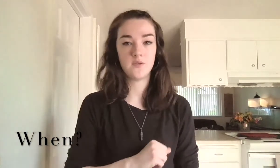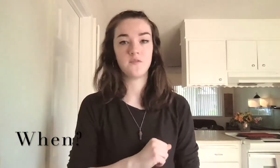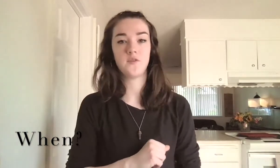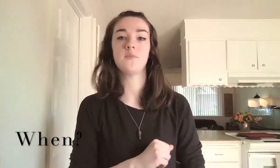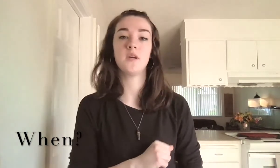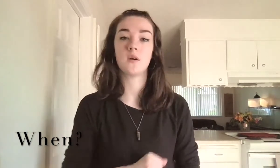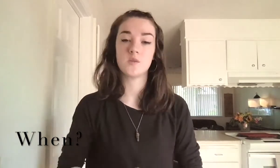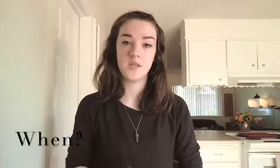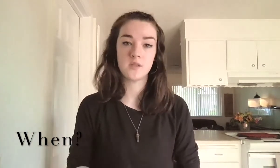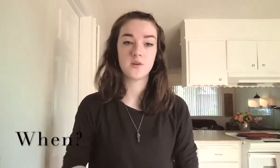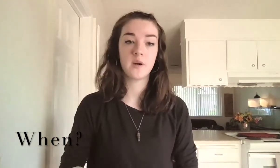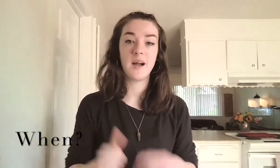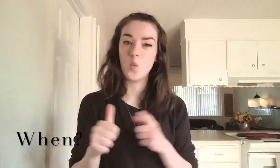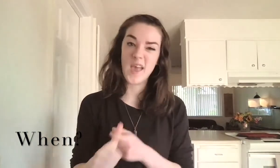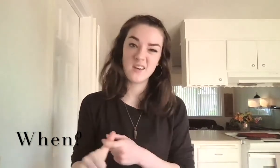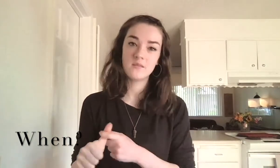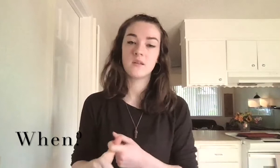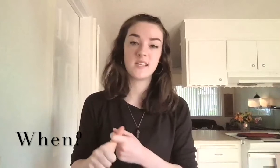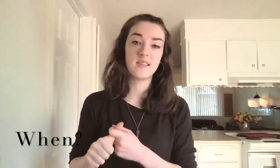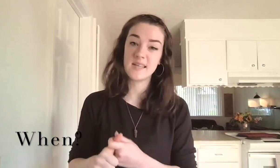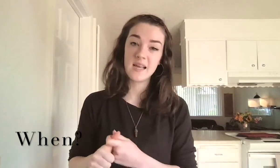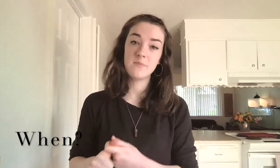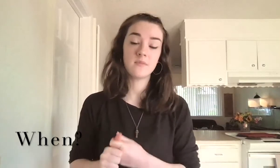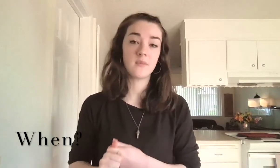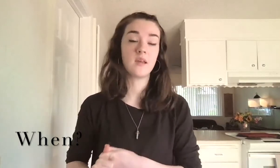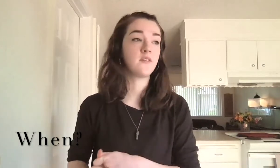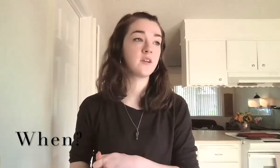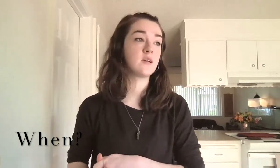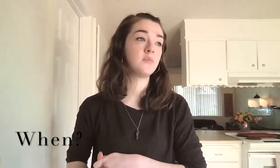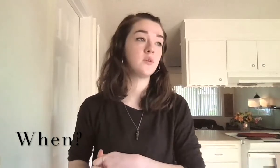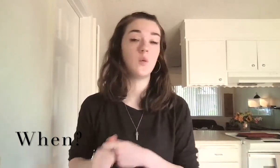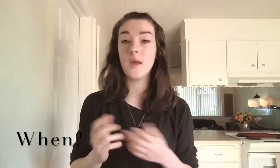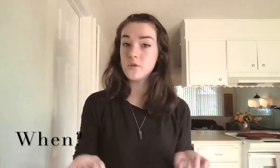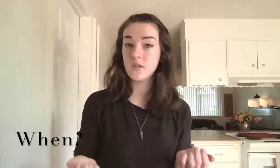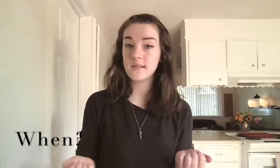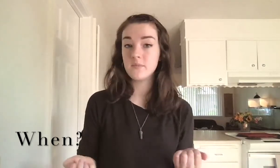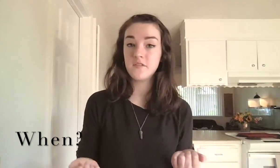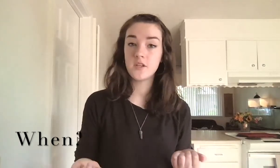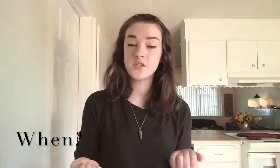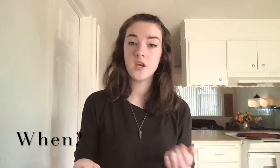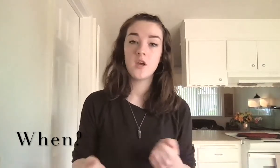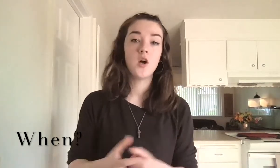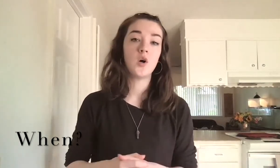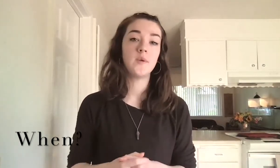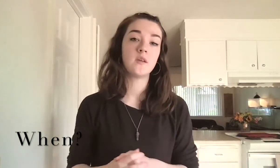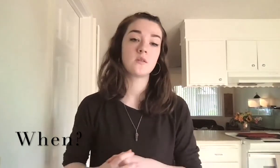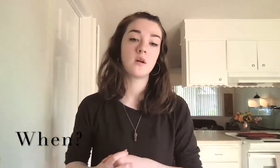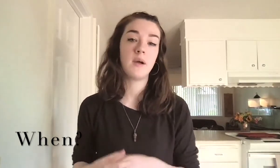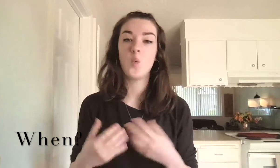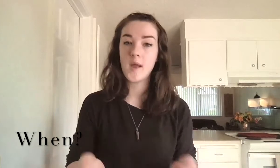for, because we can talk about when as in the time, for example, when would you like to meet for lunch? Or we can talk about when